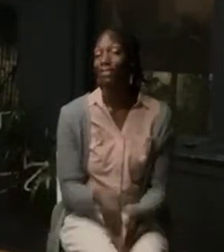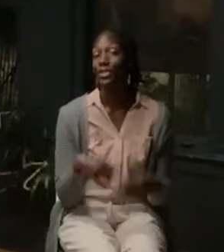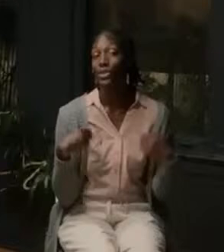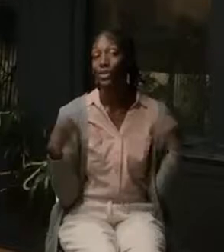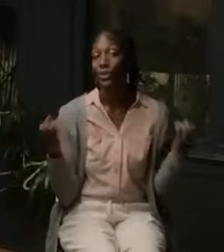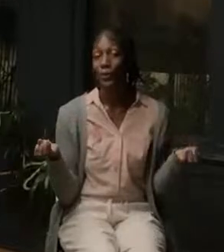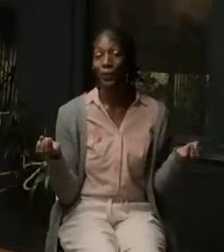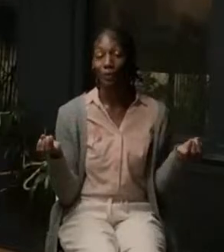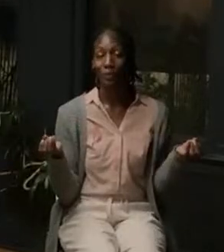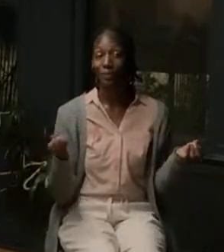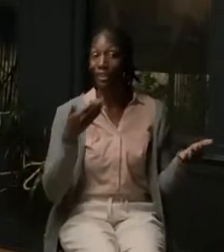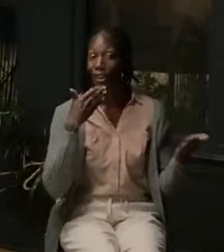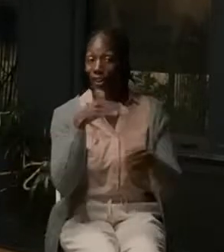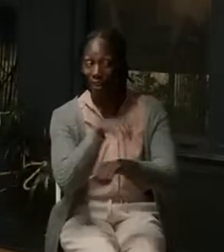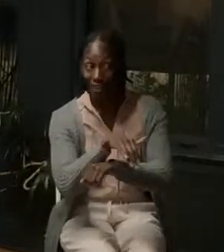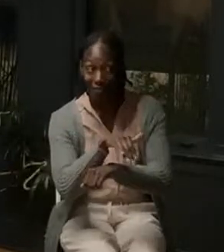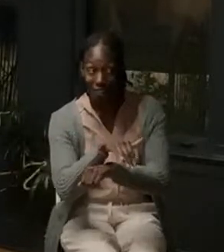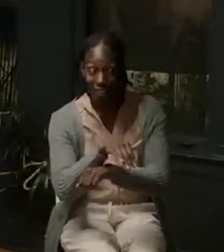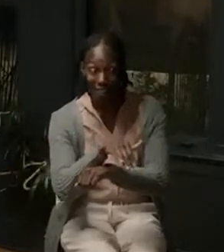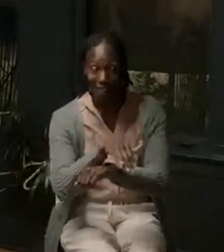So, good evening.